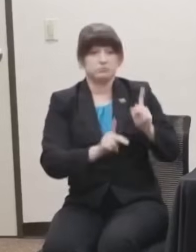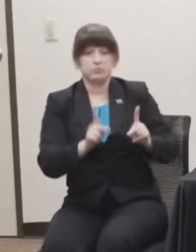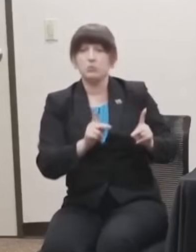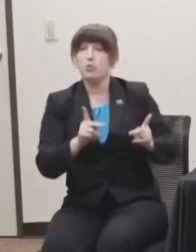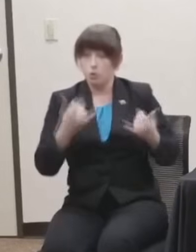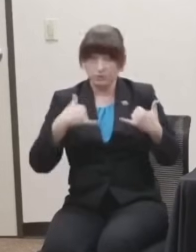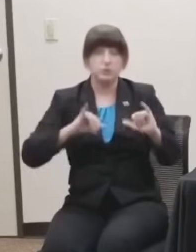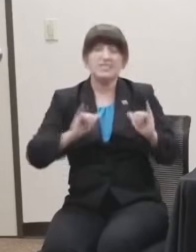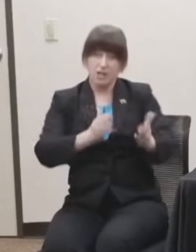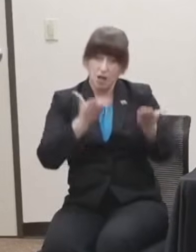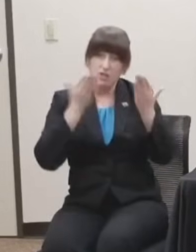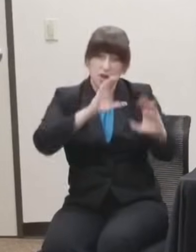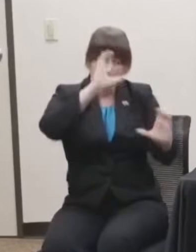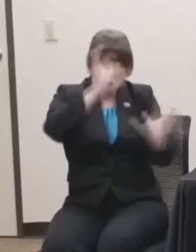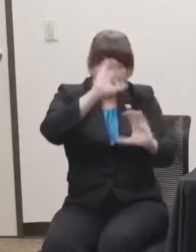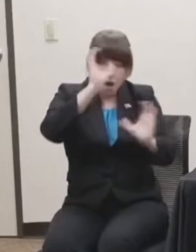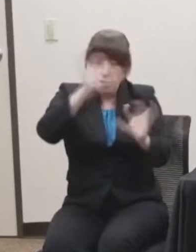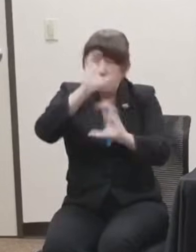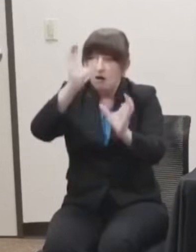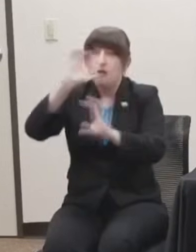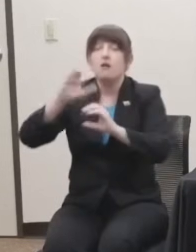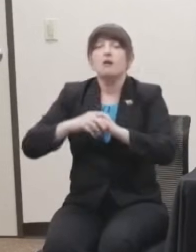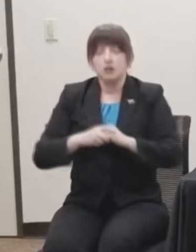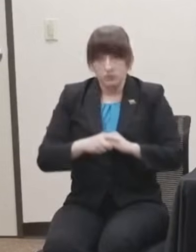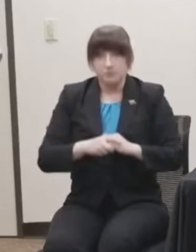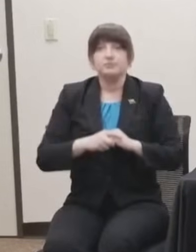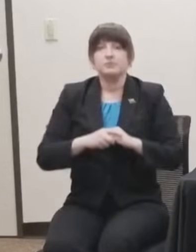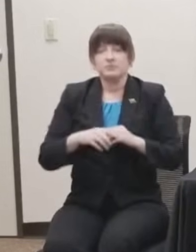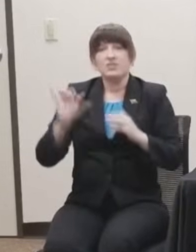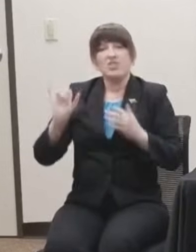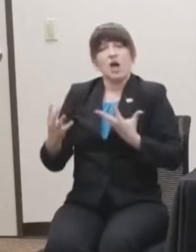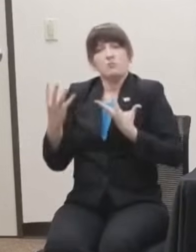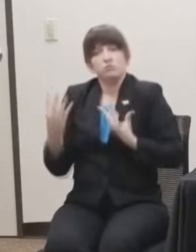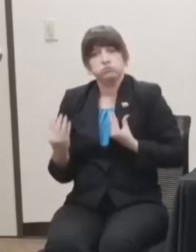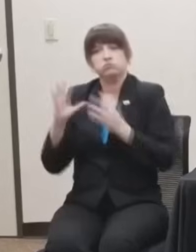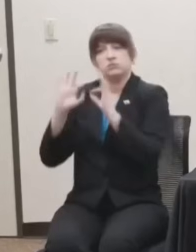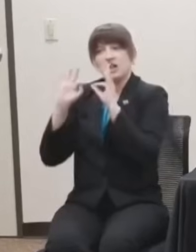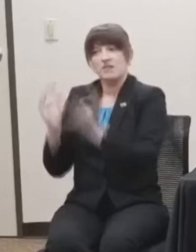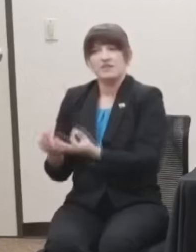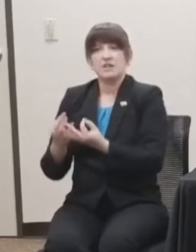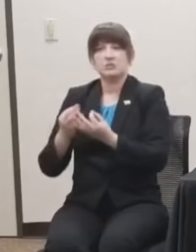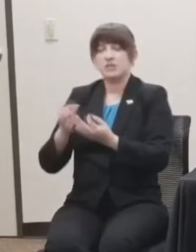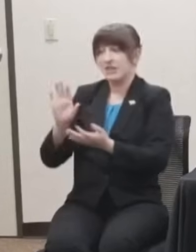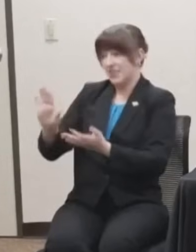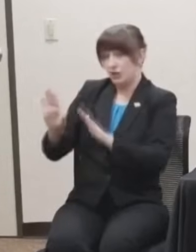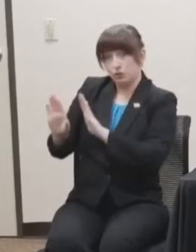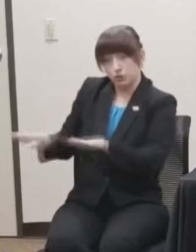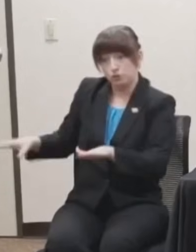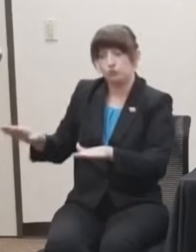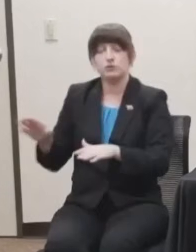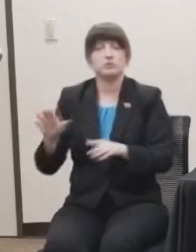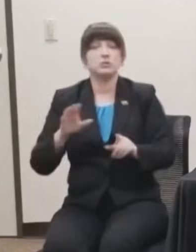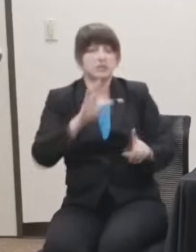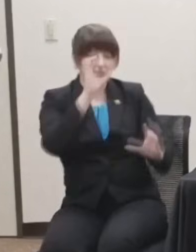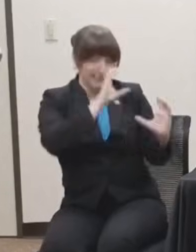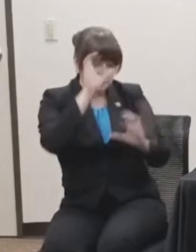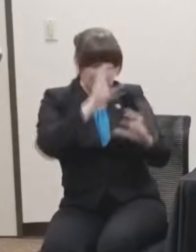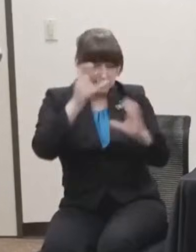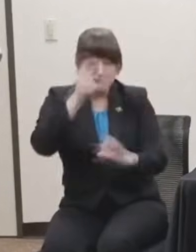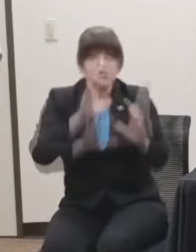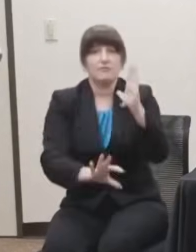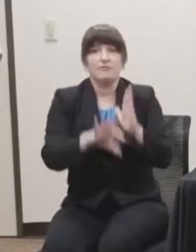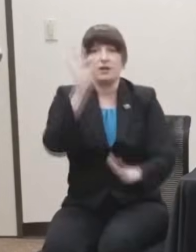much fueled by the compassion that we show for these families, that we're doing everything we can to find their missing loved ones. So please help me in making sure that we're